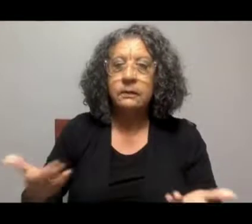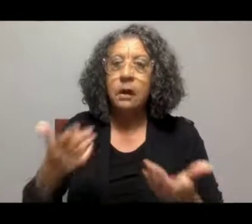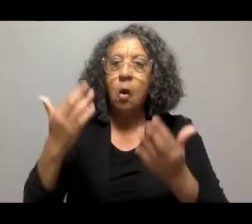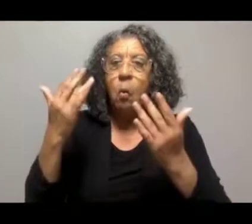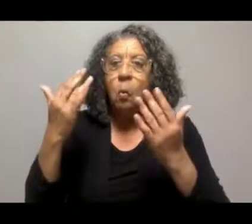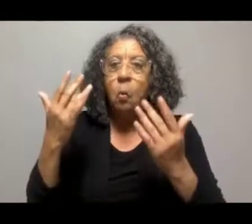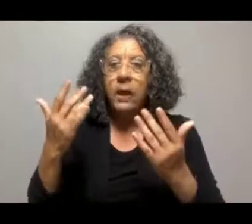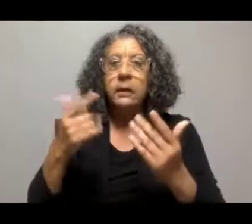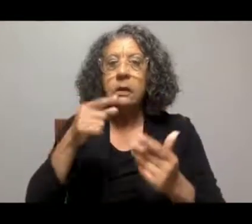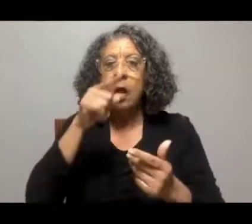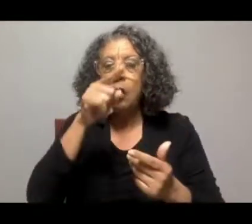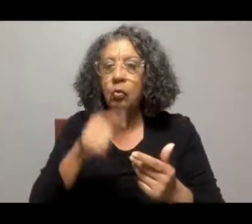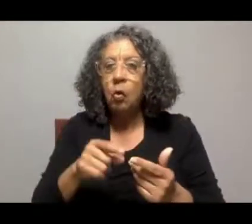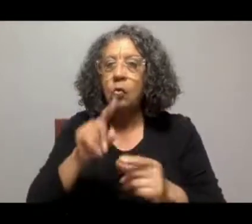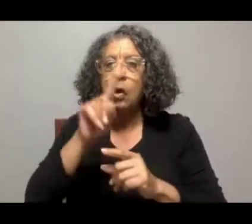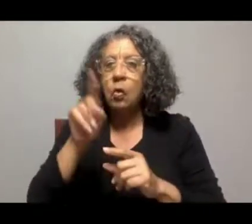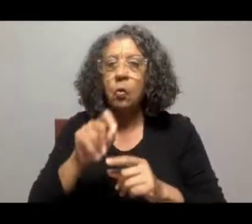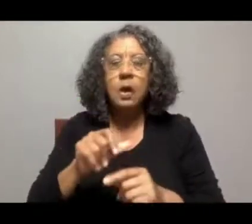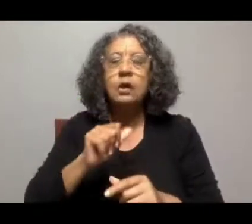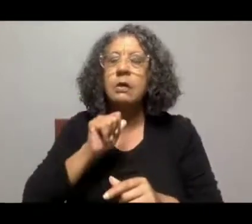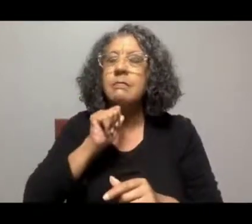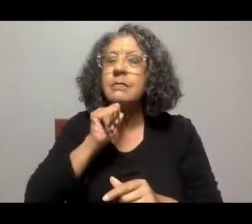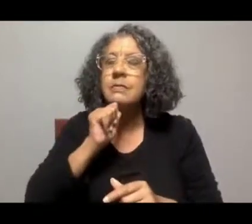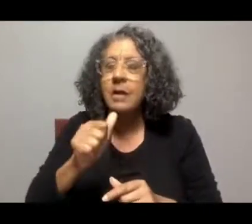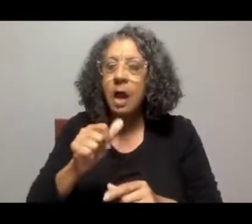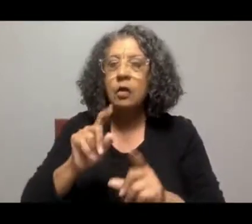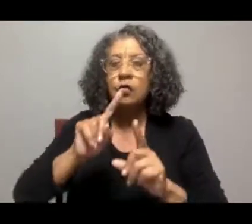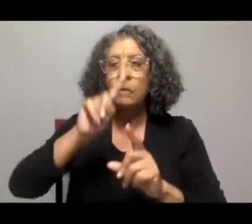you're not even hired yet.